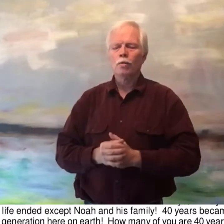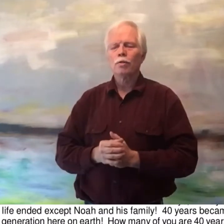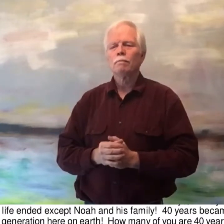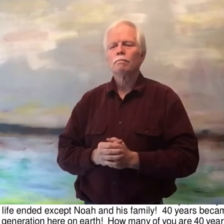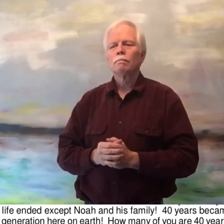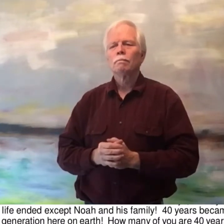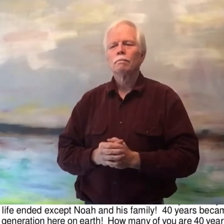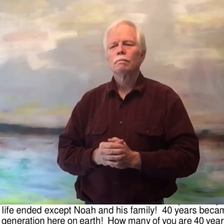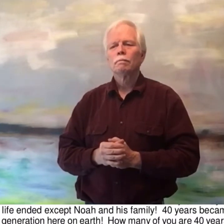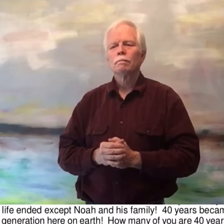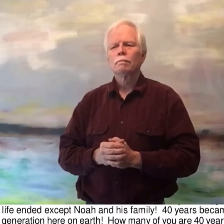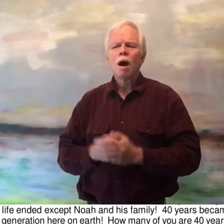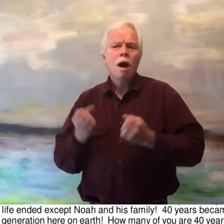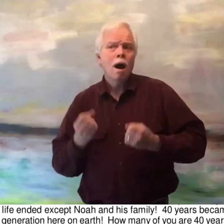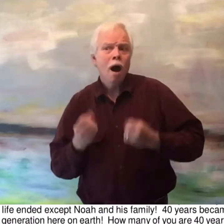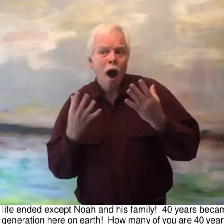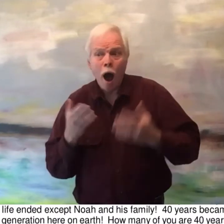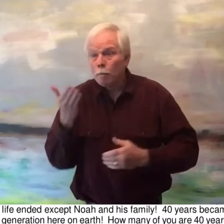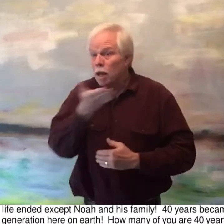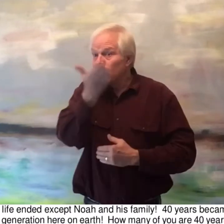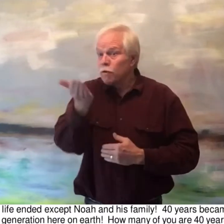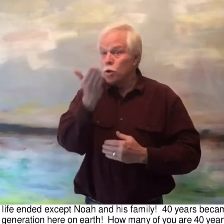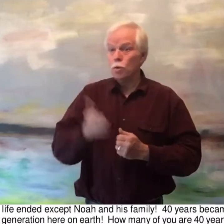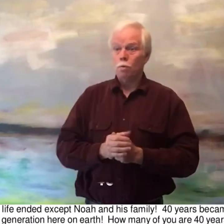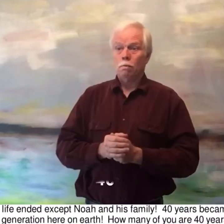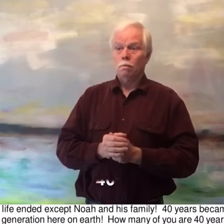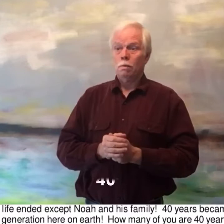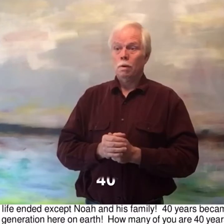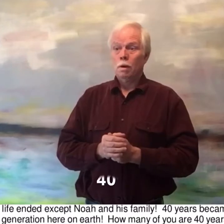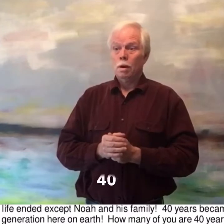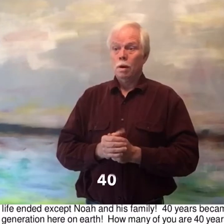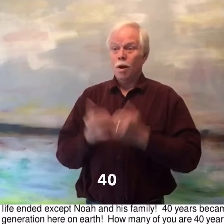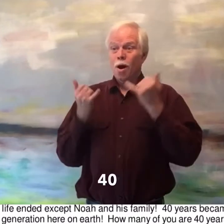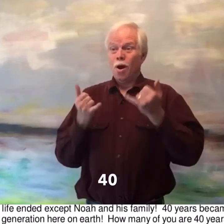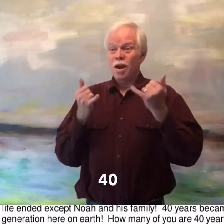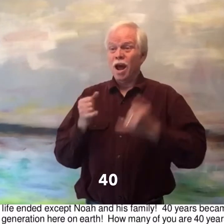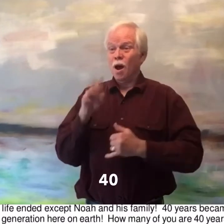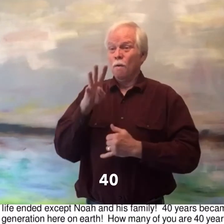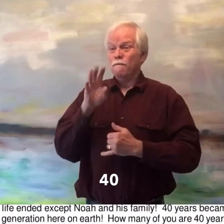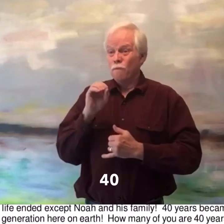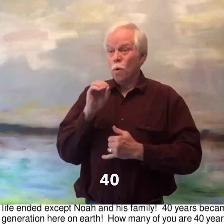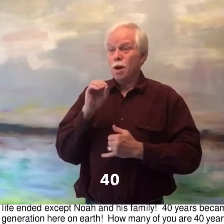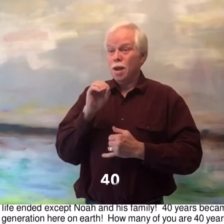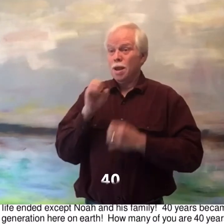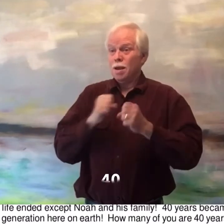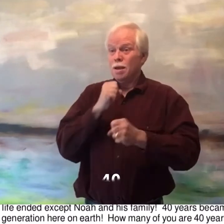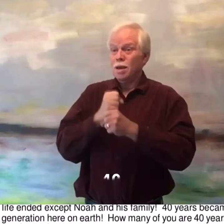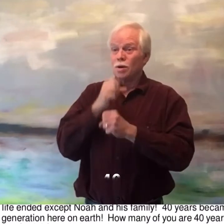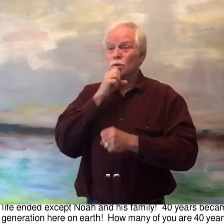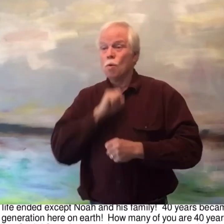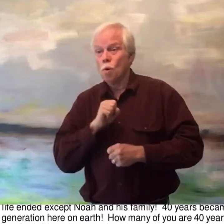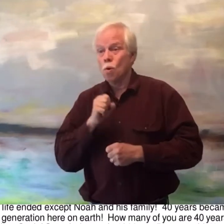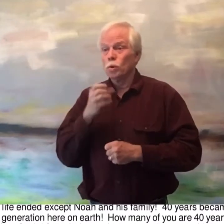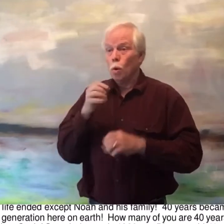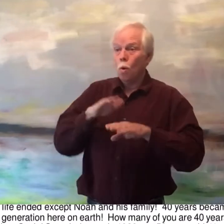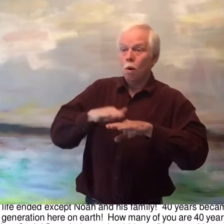How many of you are now forty years old or